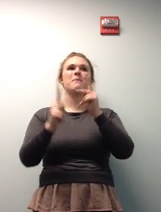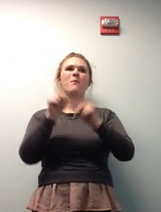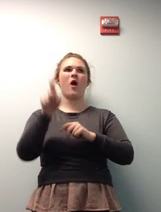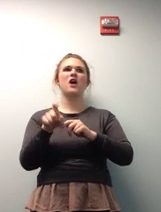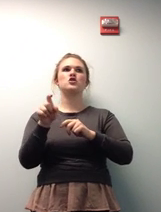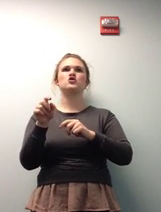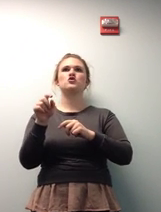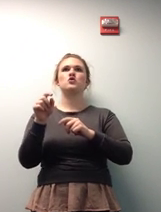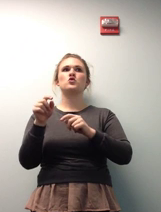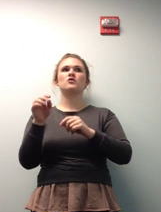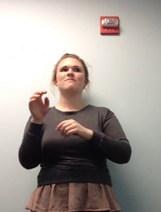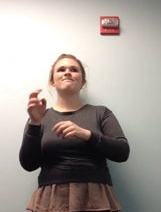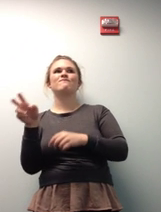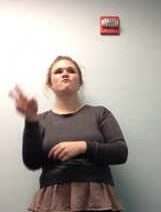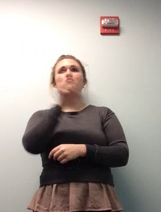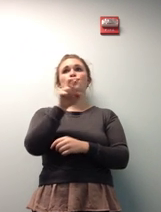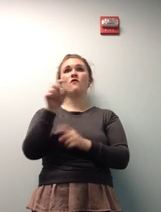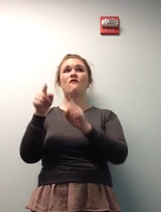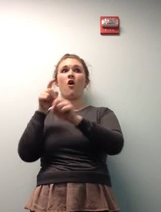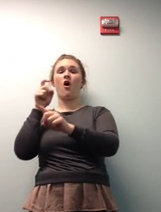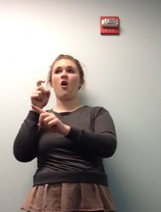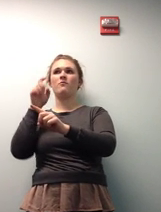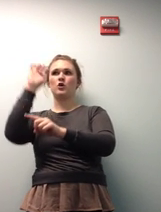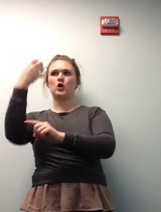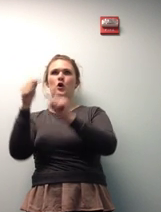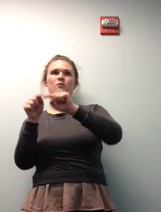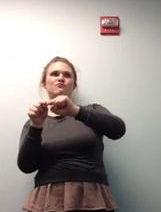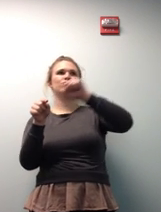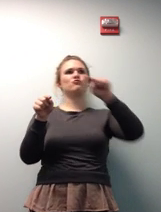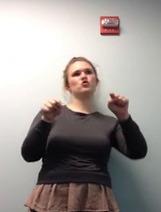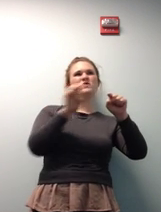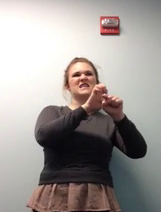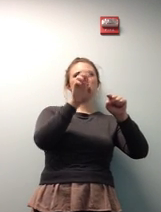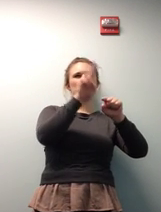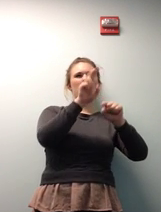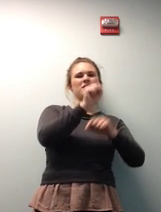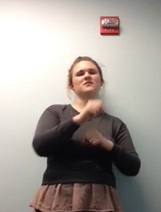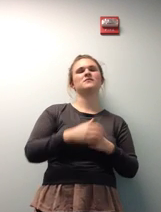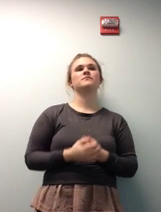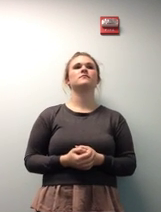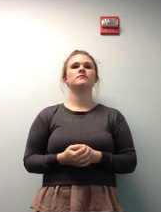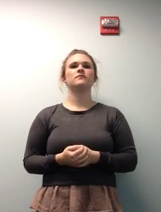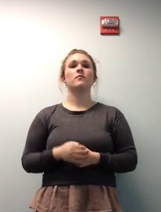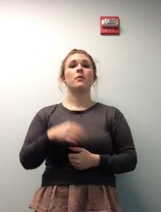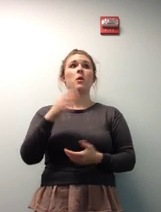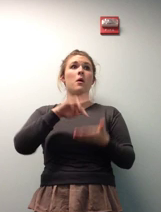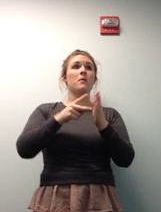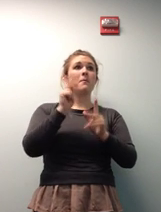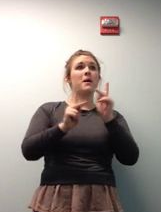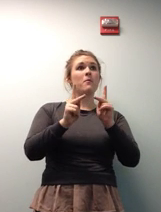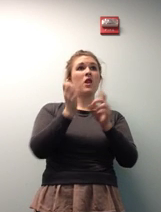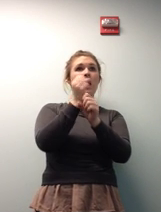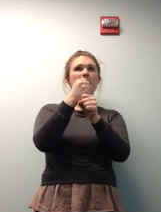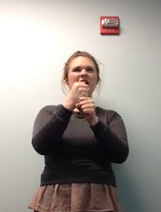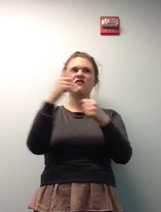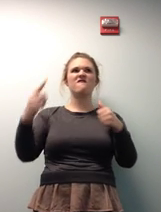east of the Americas. This migration pattern would mean the people who made these earliest spear points had to cross the